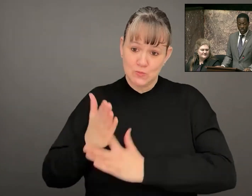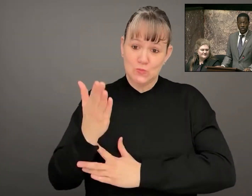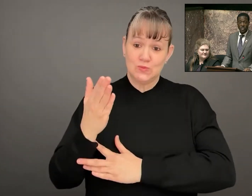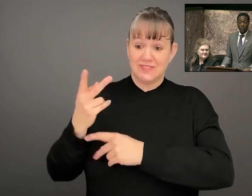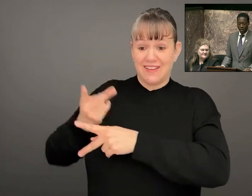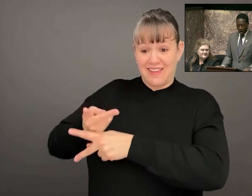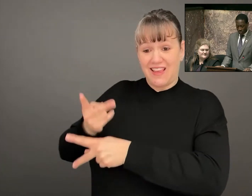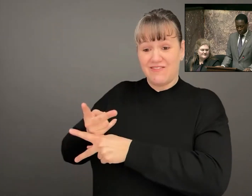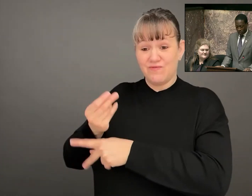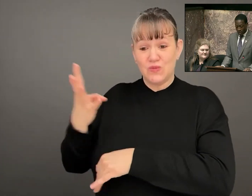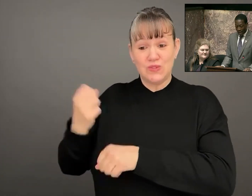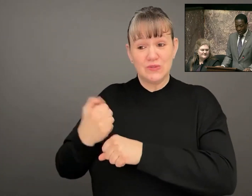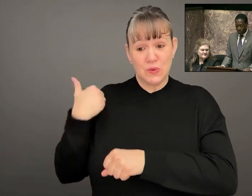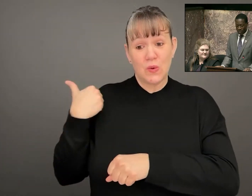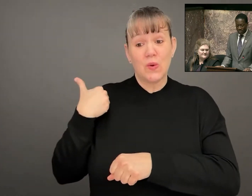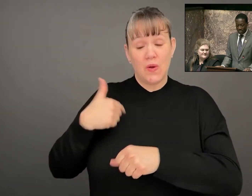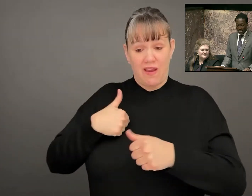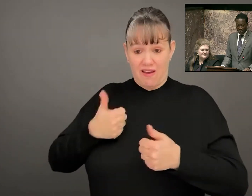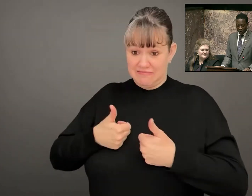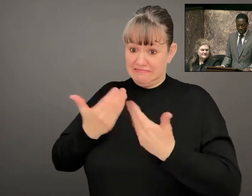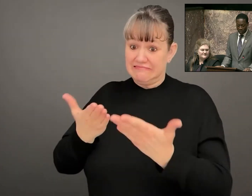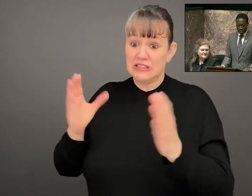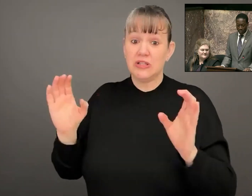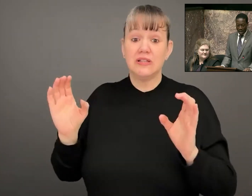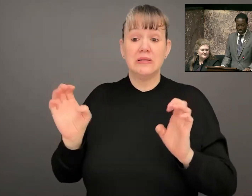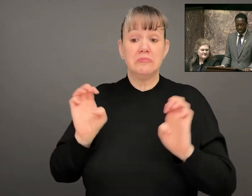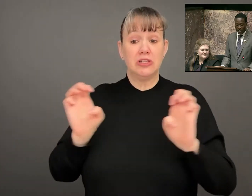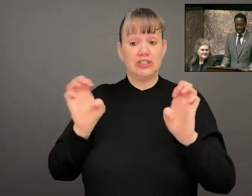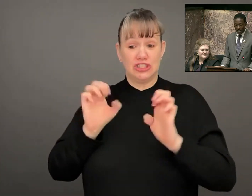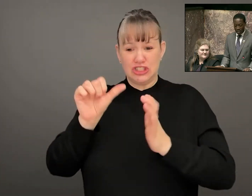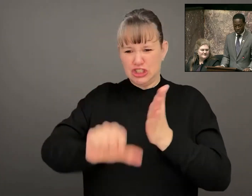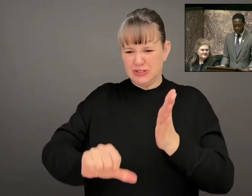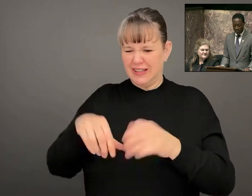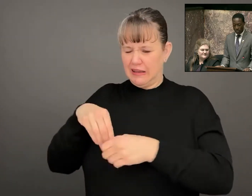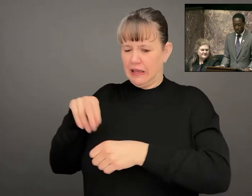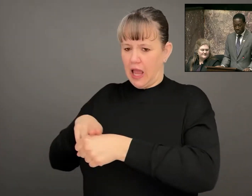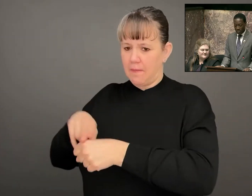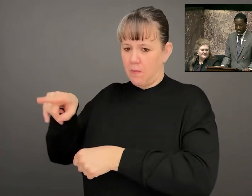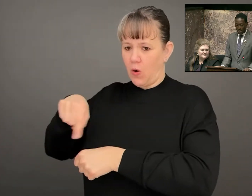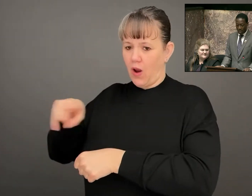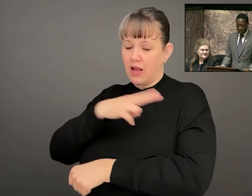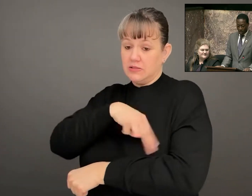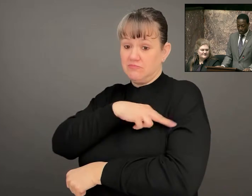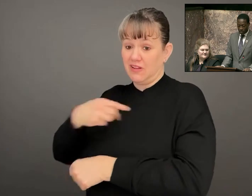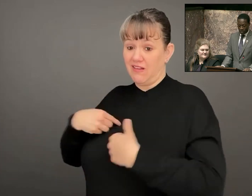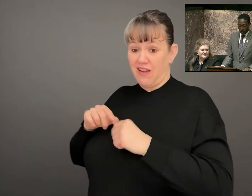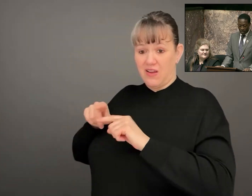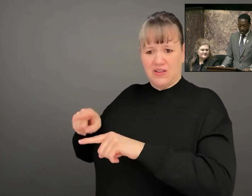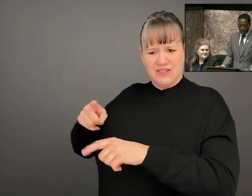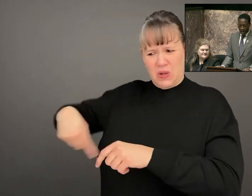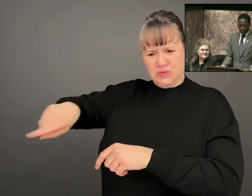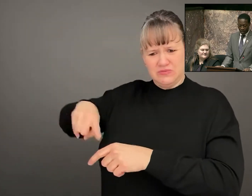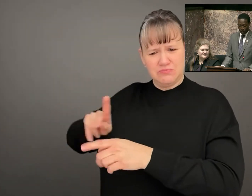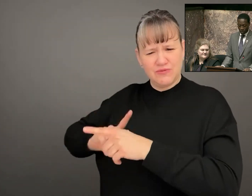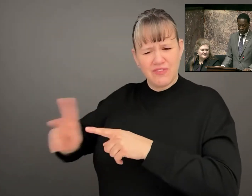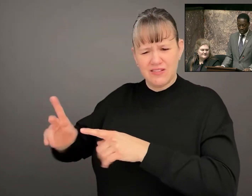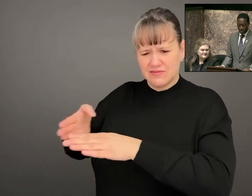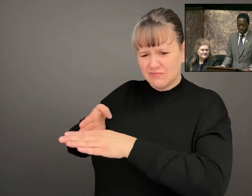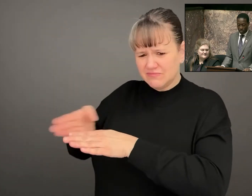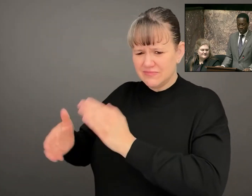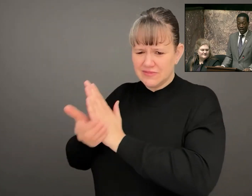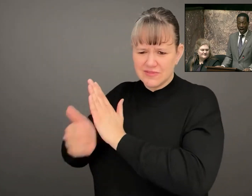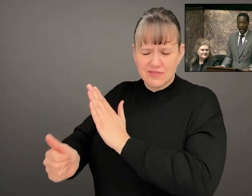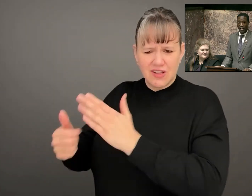Nanaimo Regional General Hospital, and it was the skill, compassion, and dedication of the nurses, doctors, and frontline healthcare workers